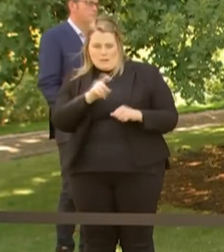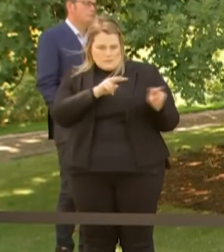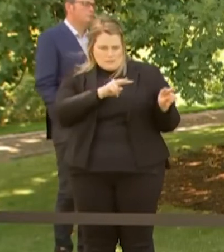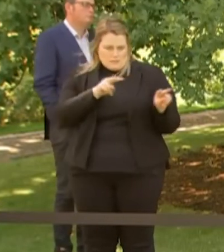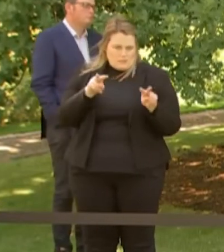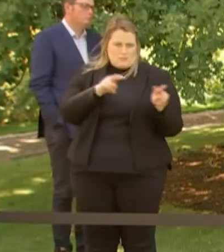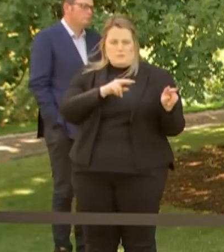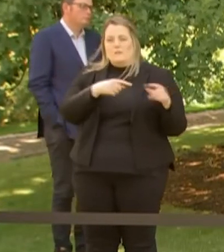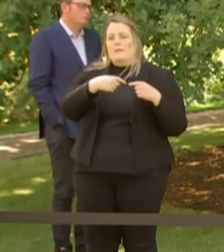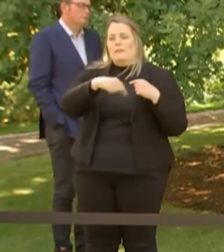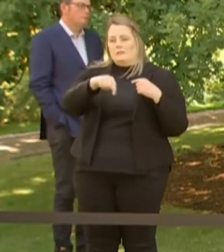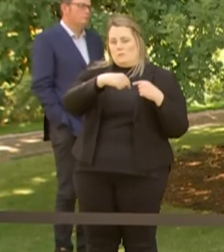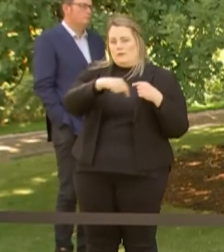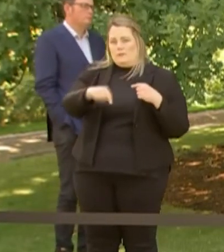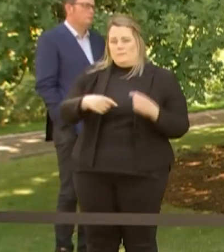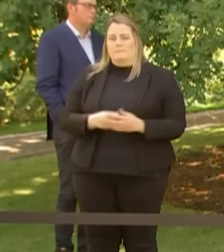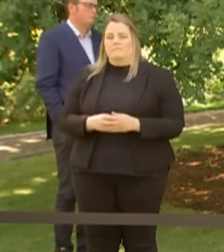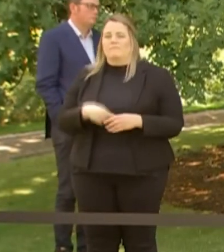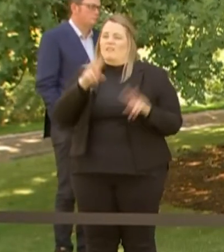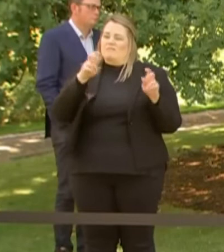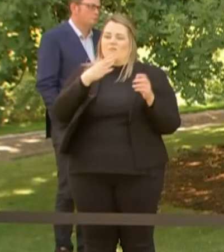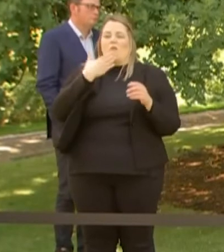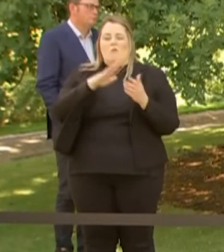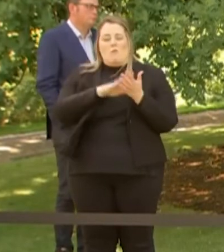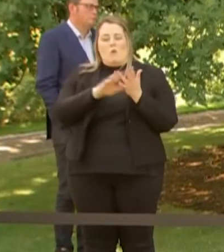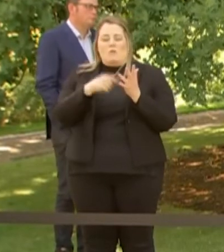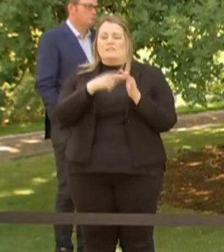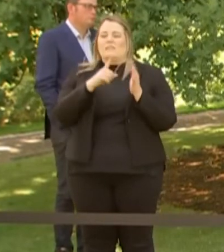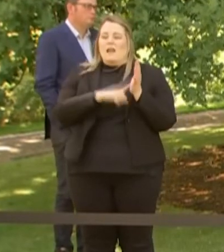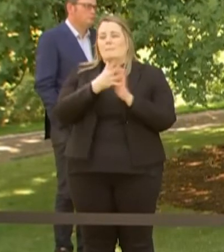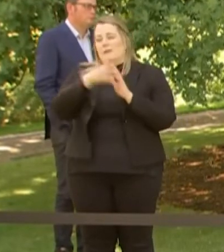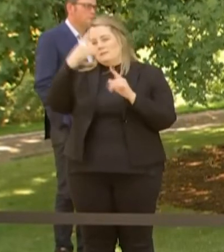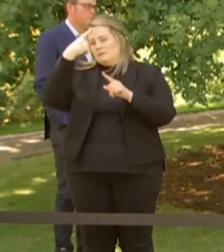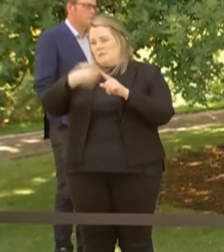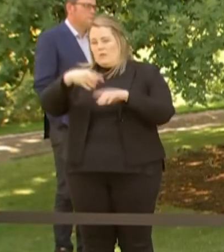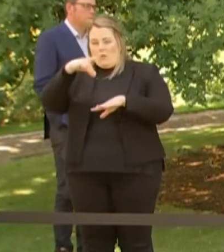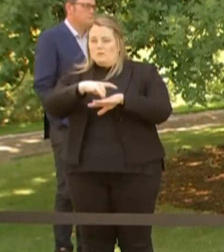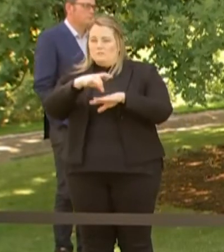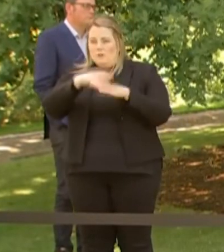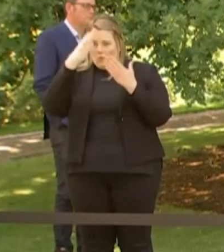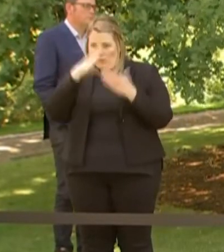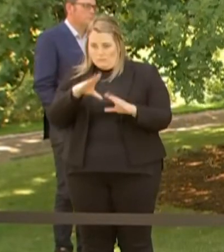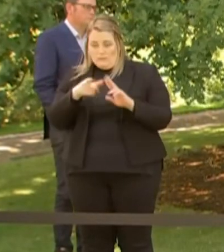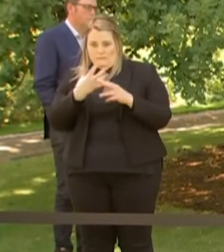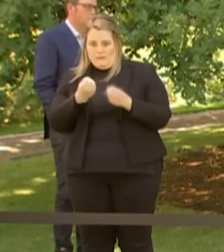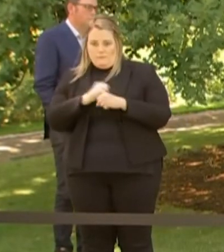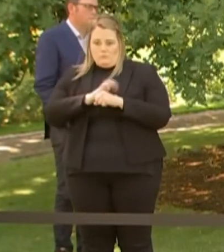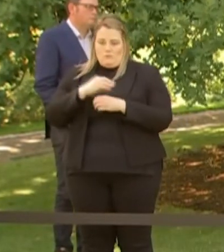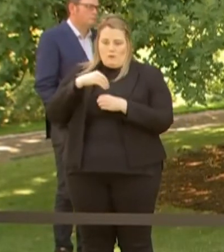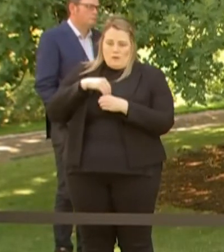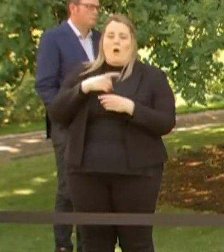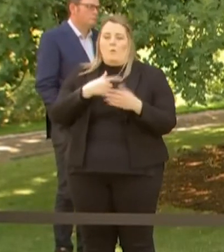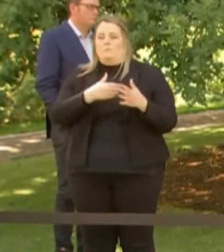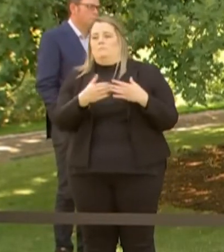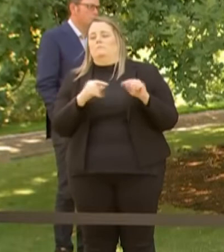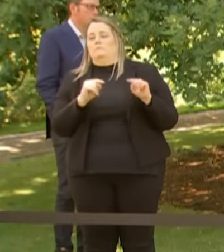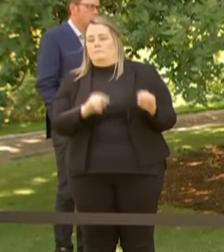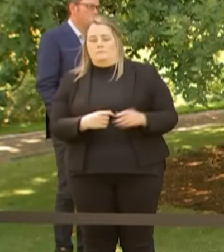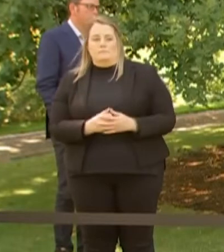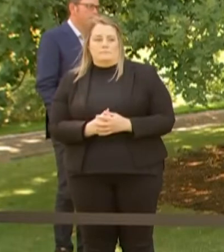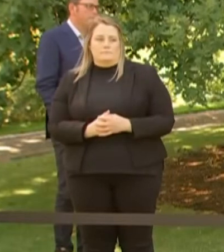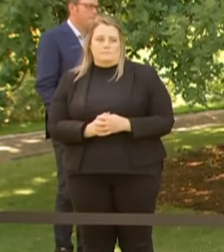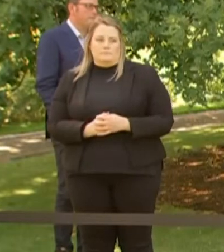week. In addition to that, Alfred Health do all the health services provided there. So they're responsible for